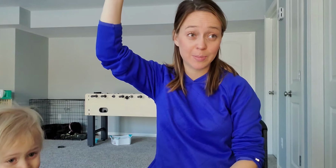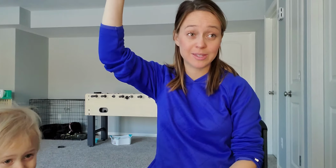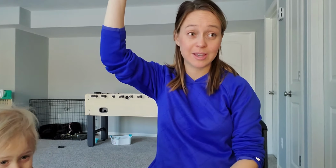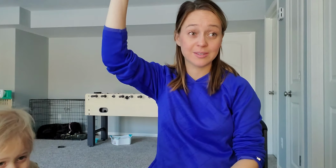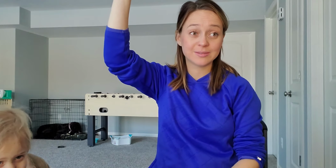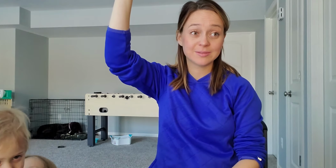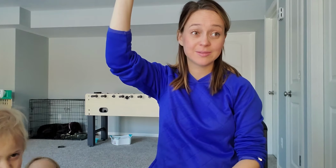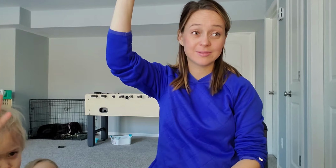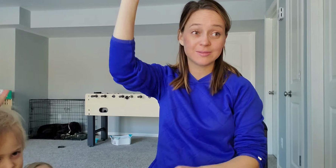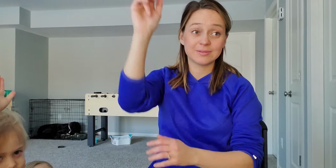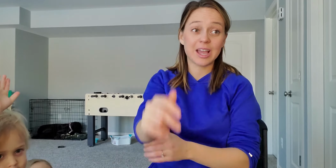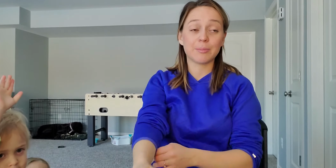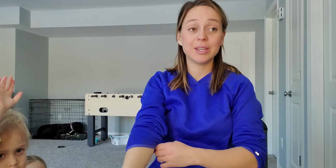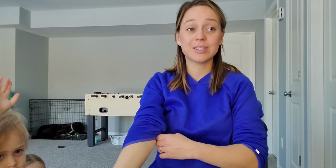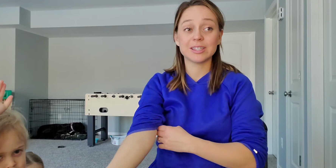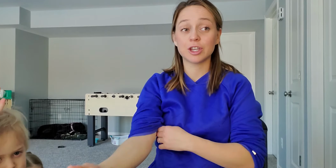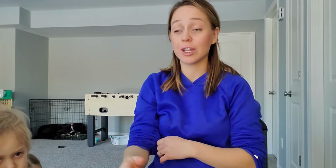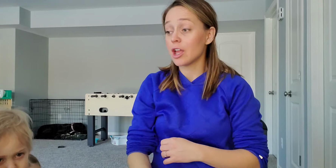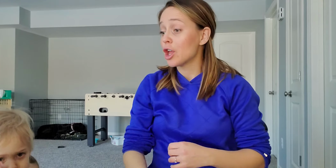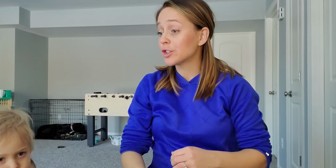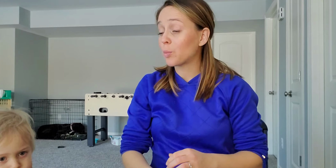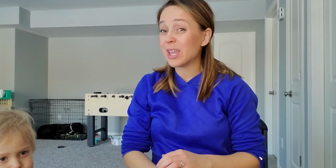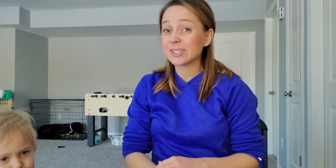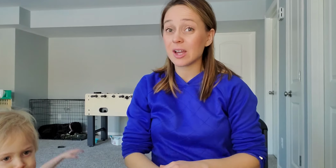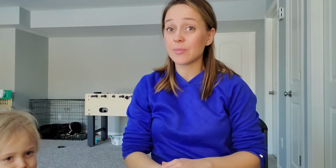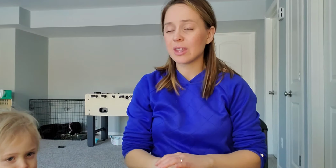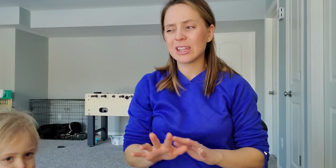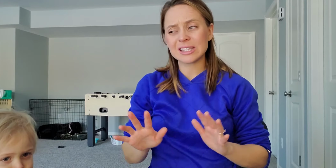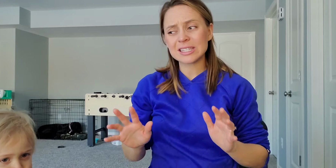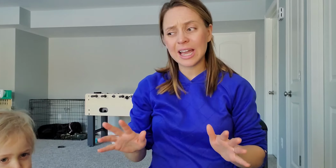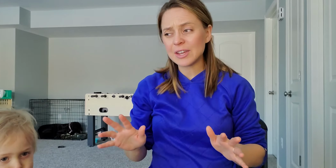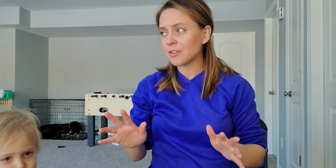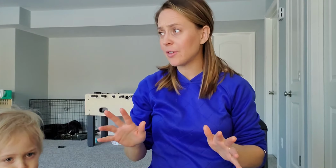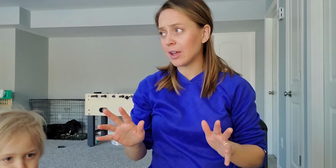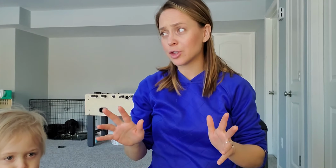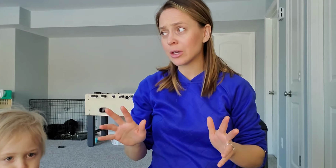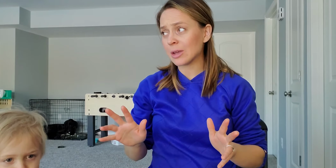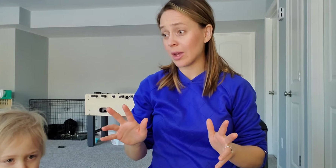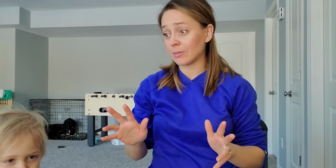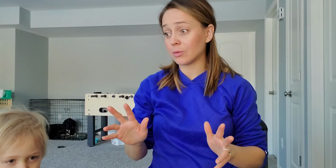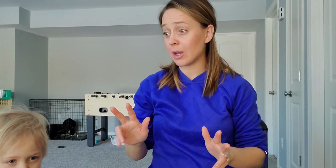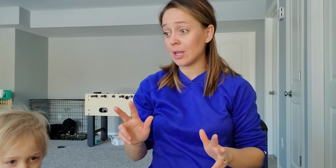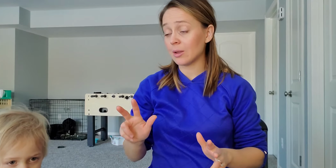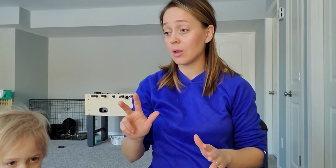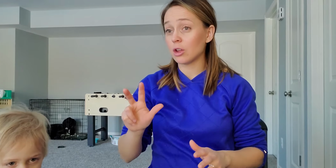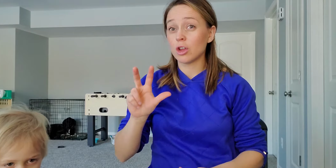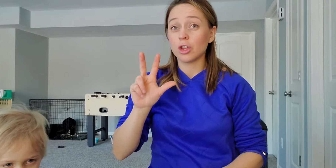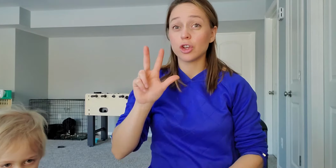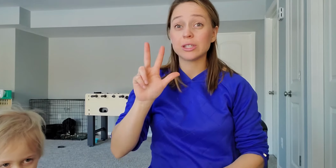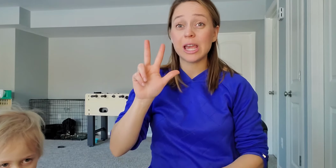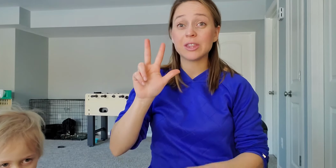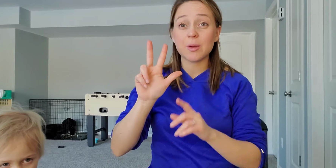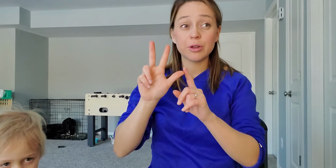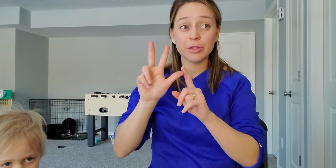pizza. Me. Yeah, pizza is good. So pizza, this is kind of a tricky one. Ready? You're going to take the number